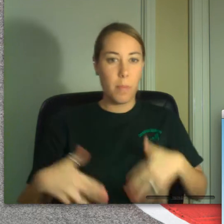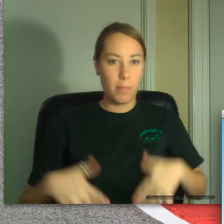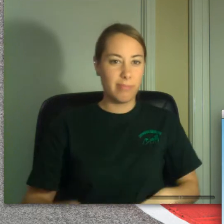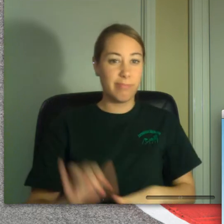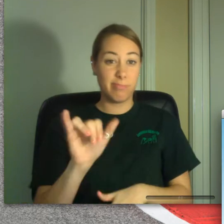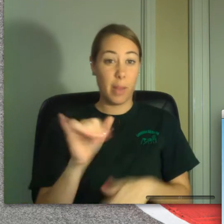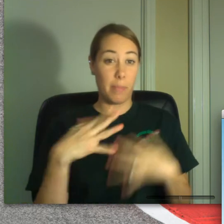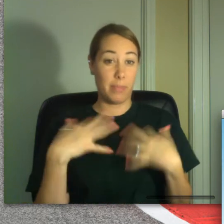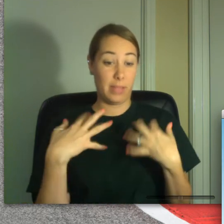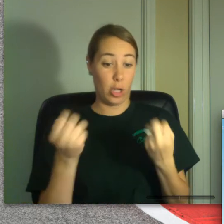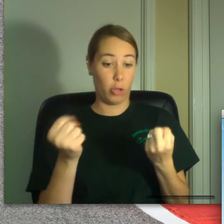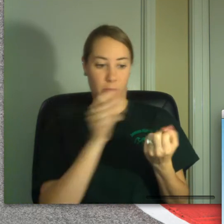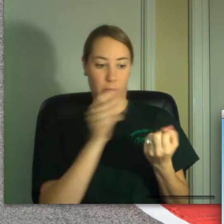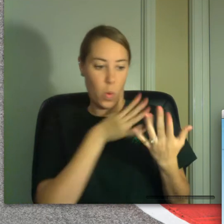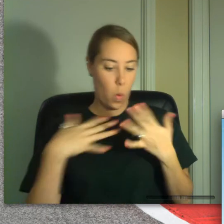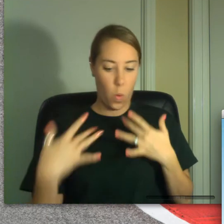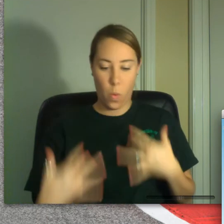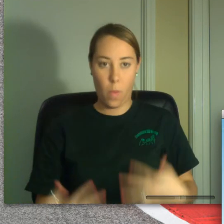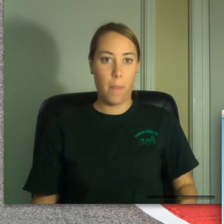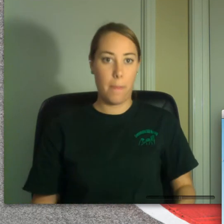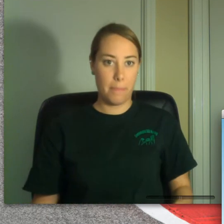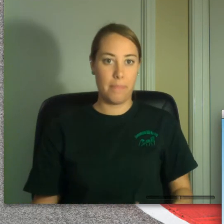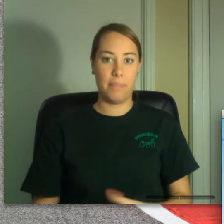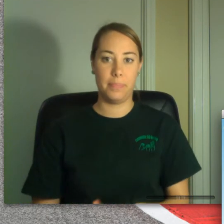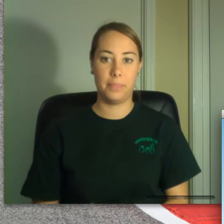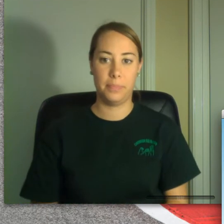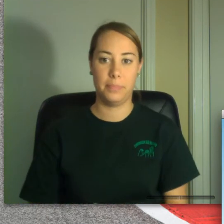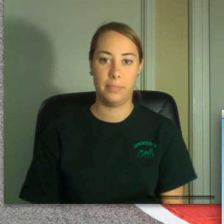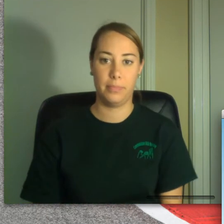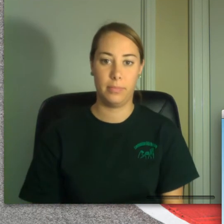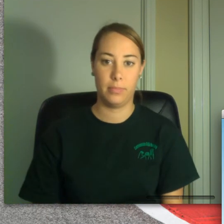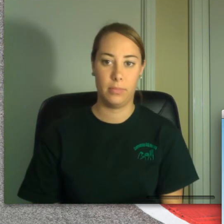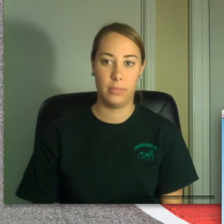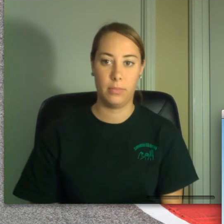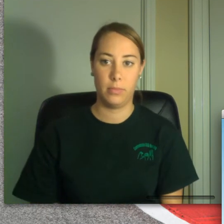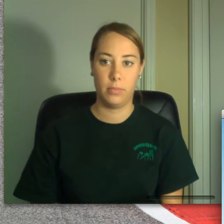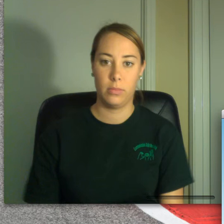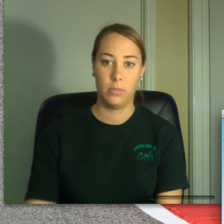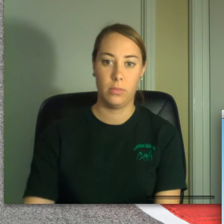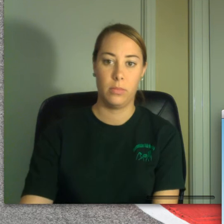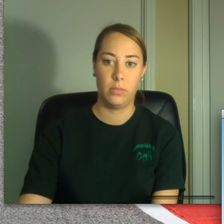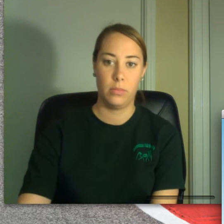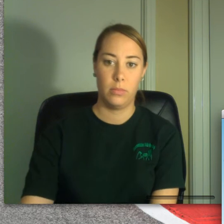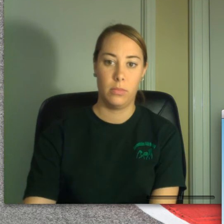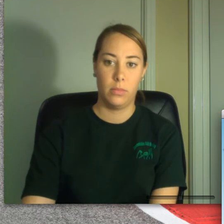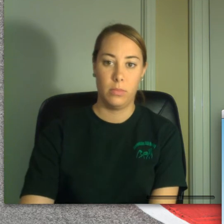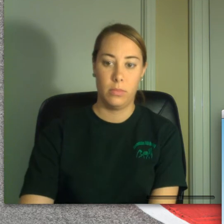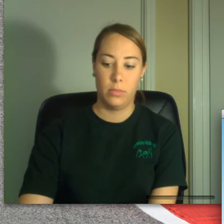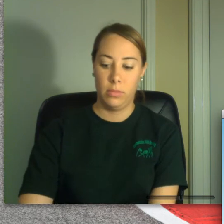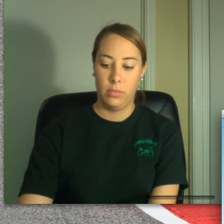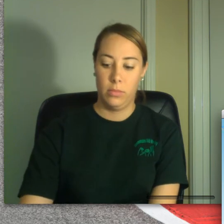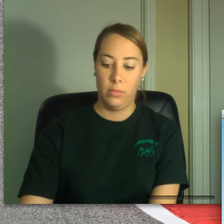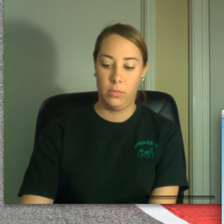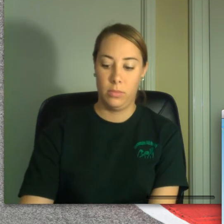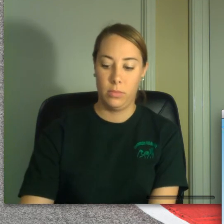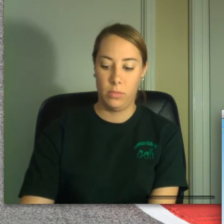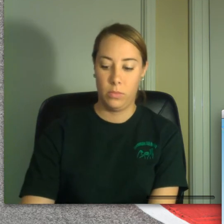Leaves on the plant have pores, very similar to the pores on the skin of our bodies. These pores are called